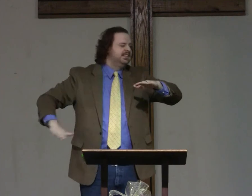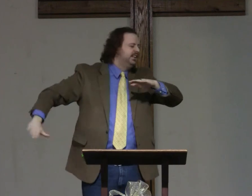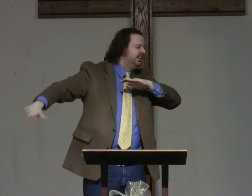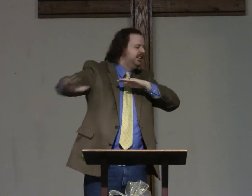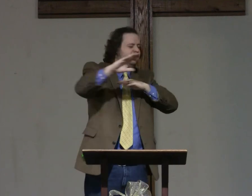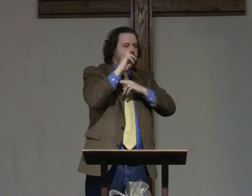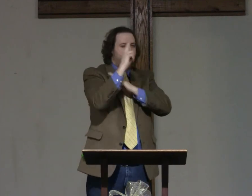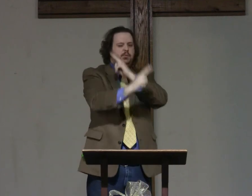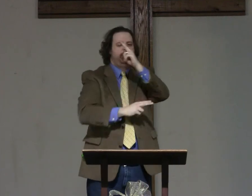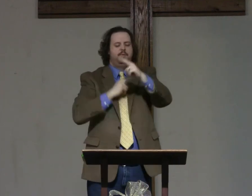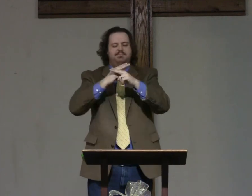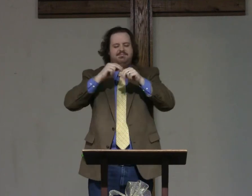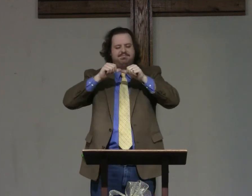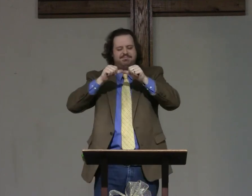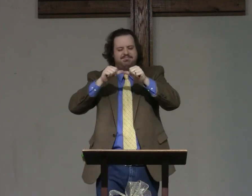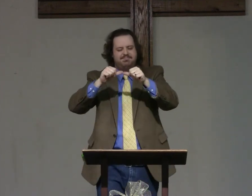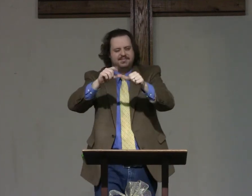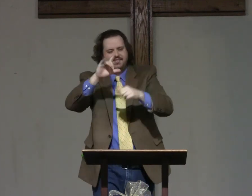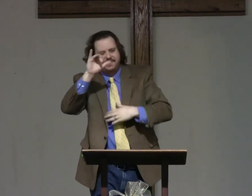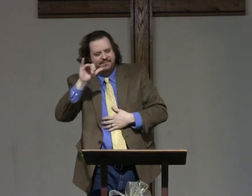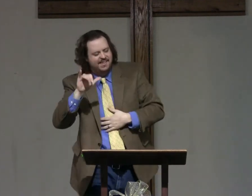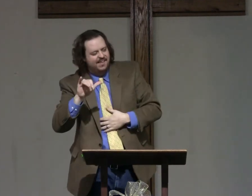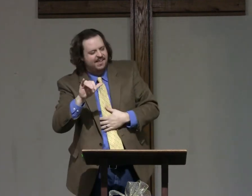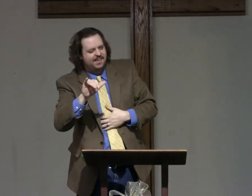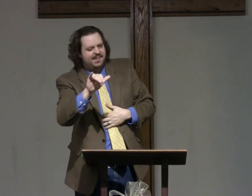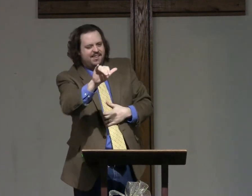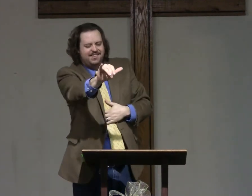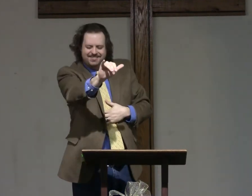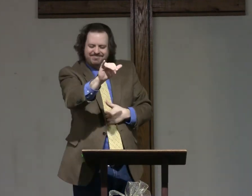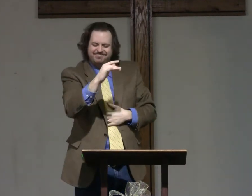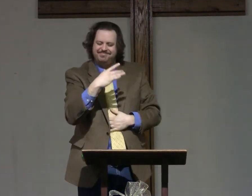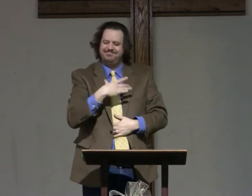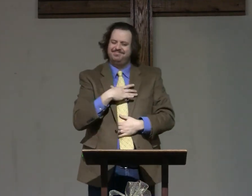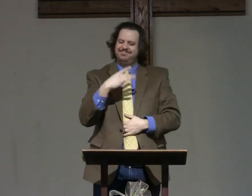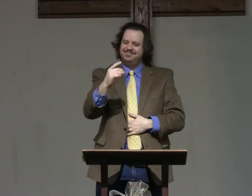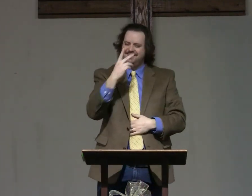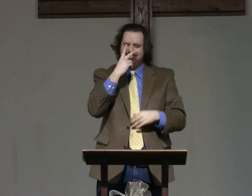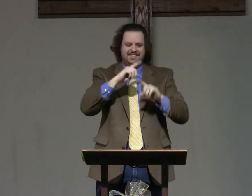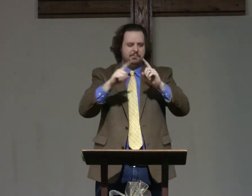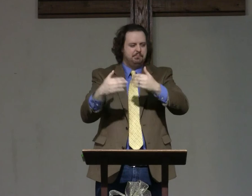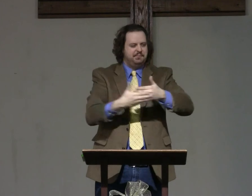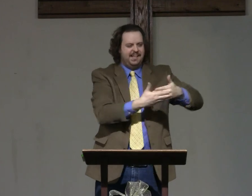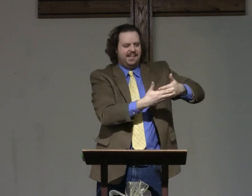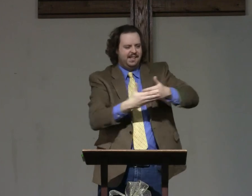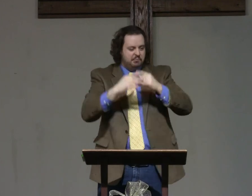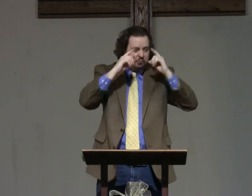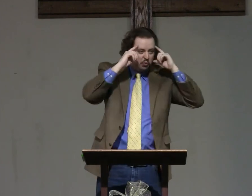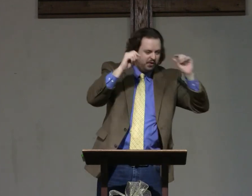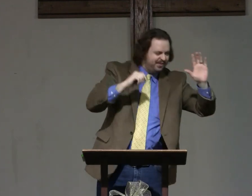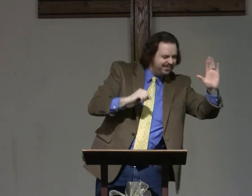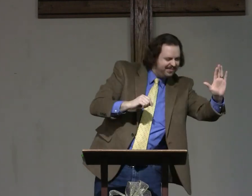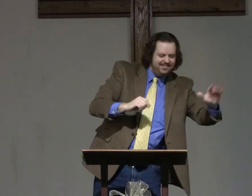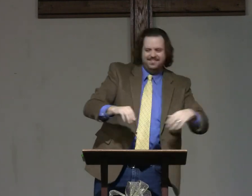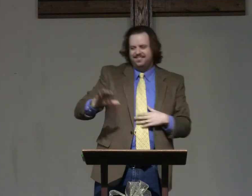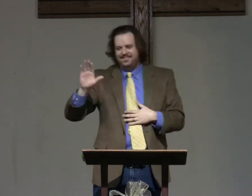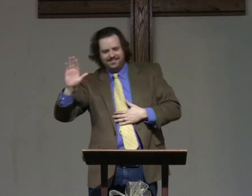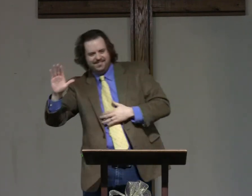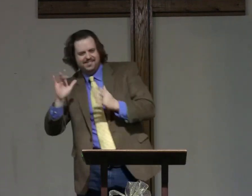And now he sits on the throne for eternity. So it's interesting to see